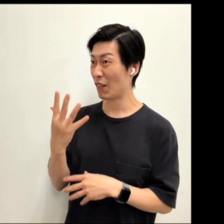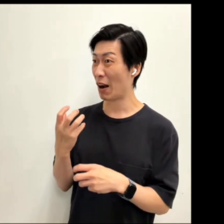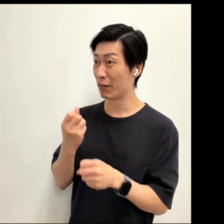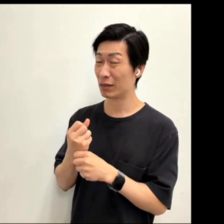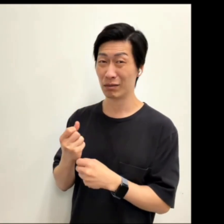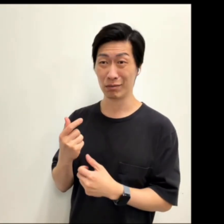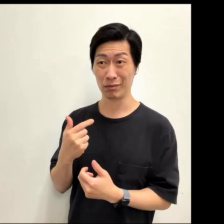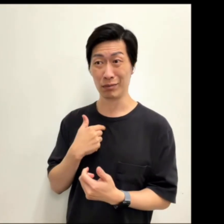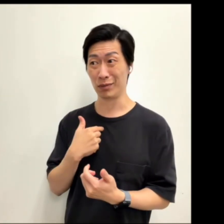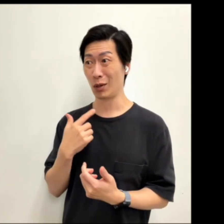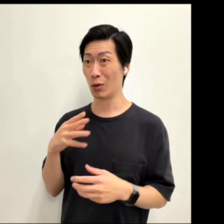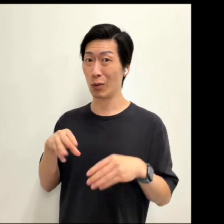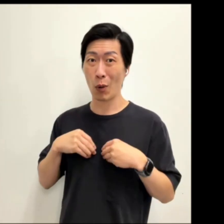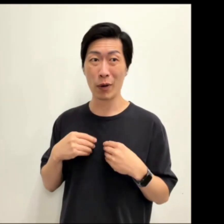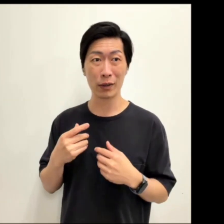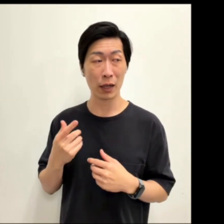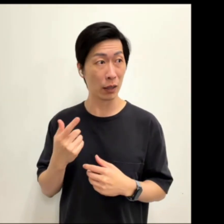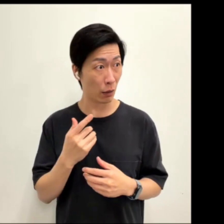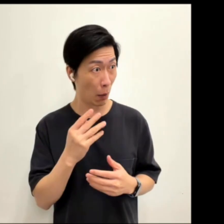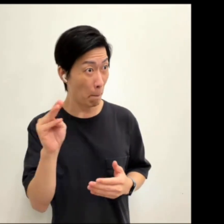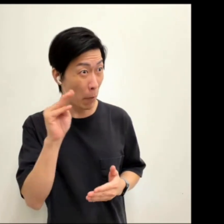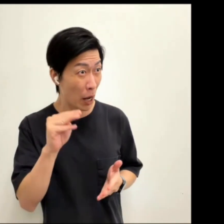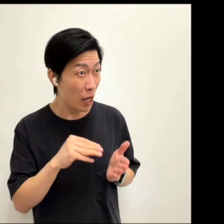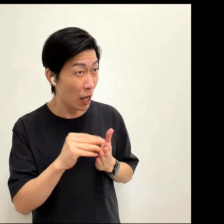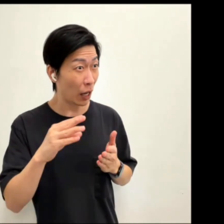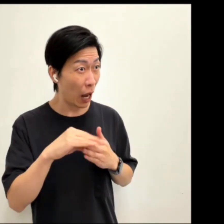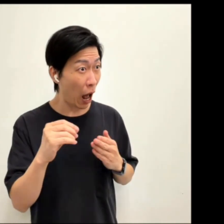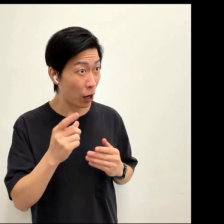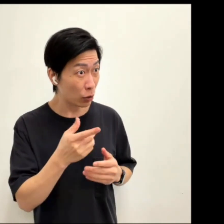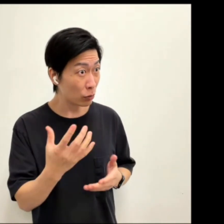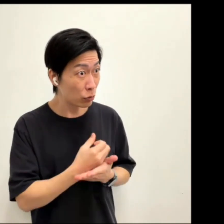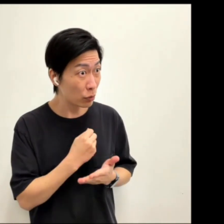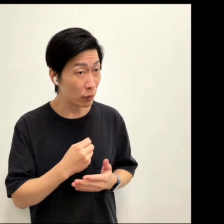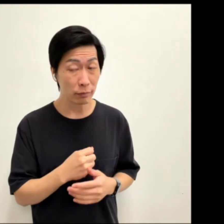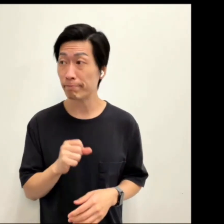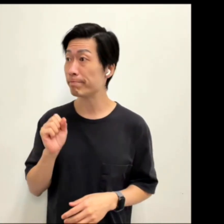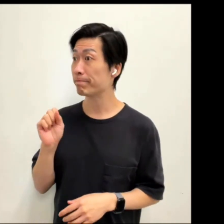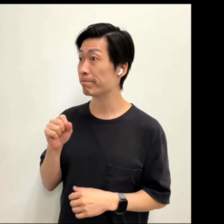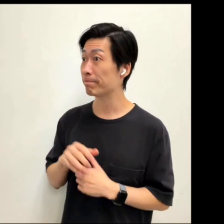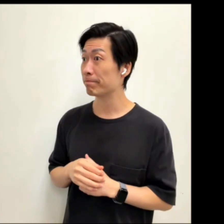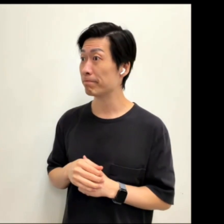We still own it, 100% of it. And it's going great. And it's made you millions? Uh-huh.